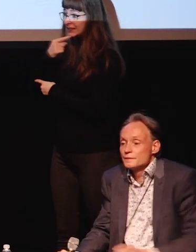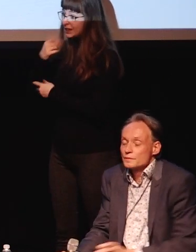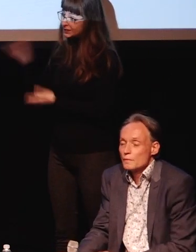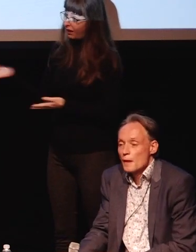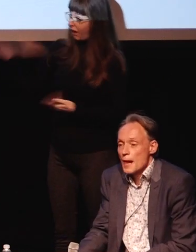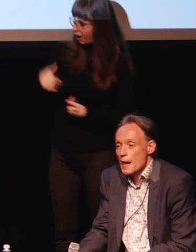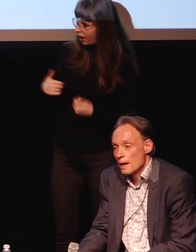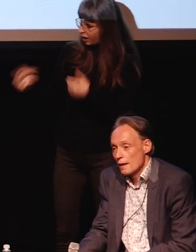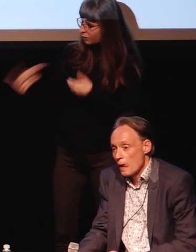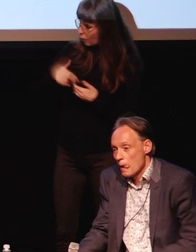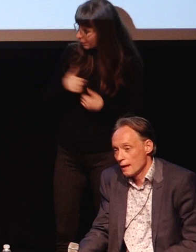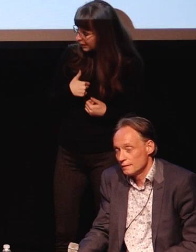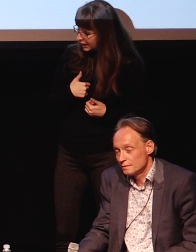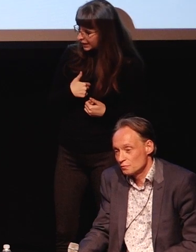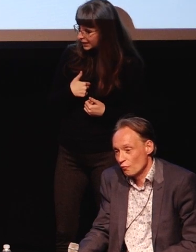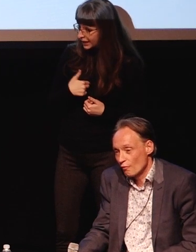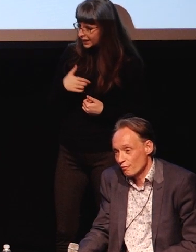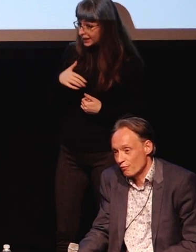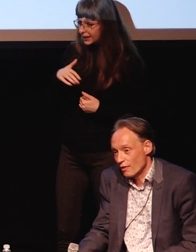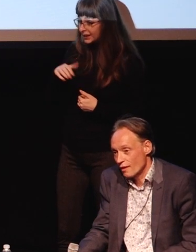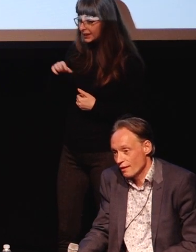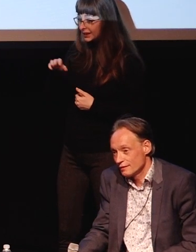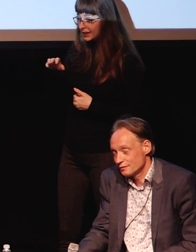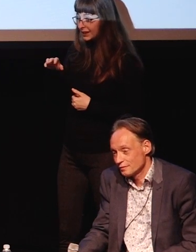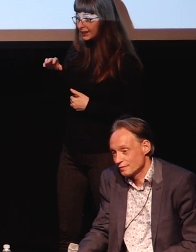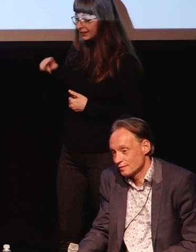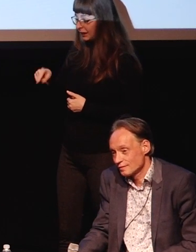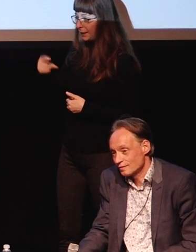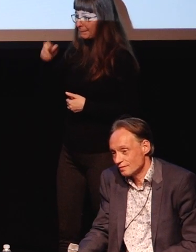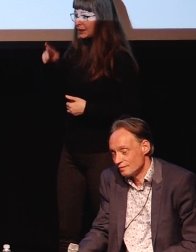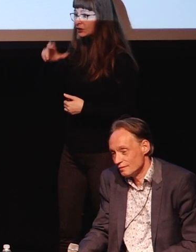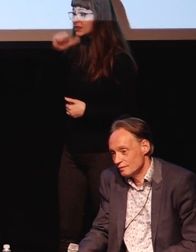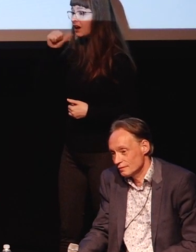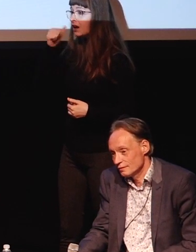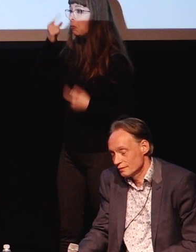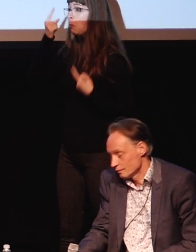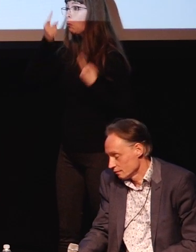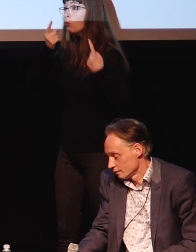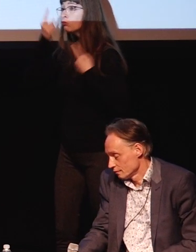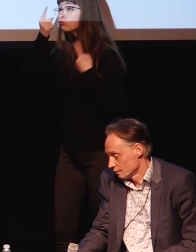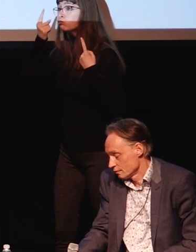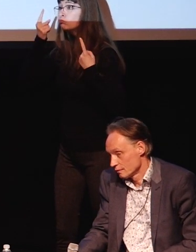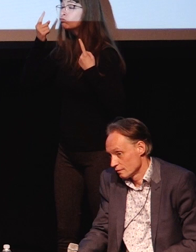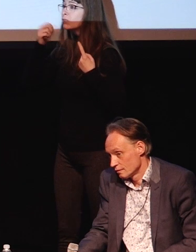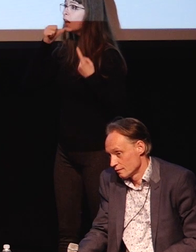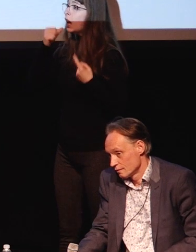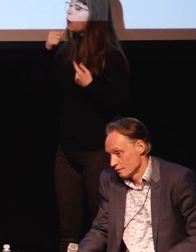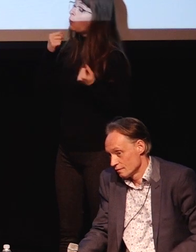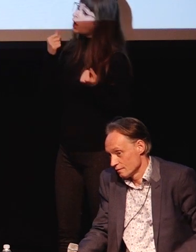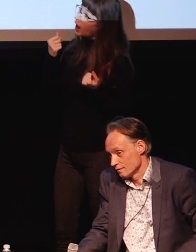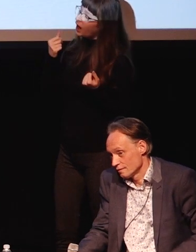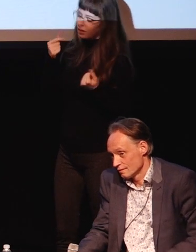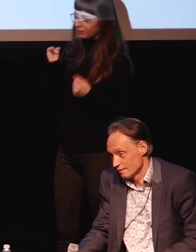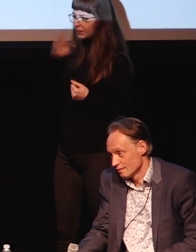the fact that you had no, you didn't think about it, you didn't, you know, your character was pretty set on